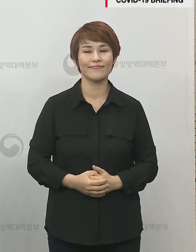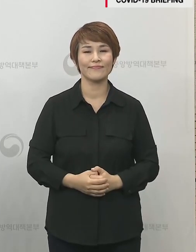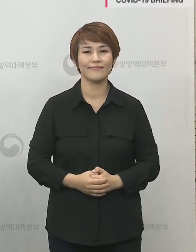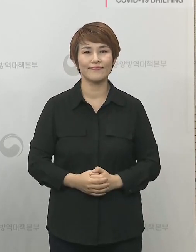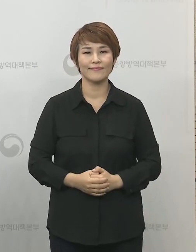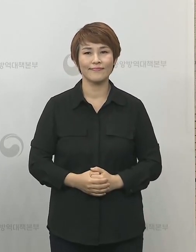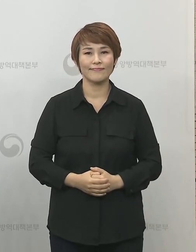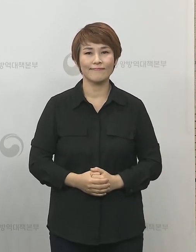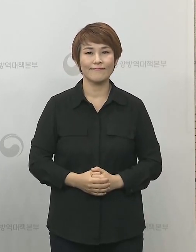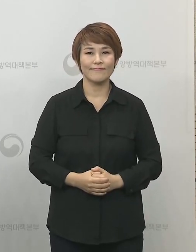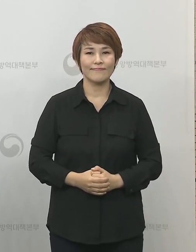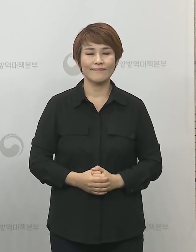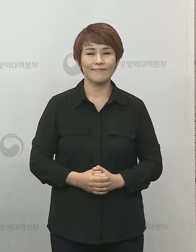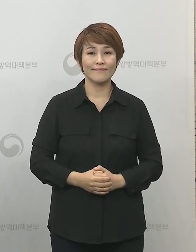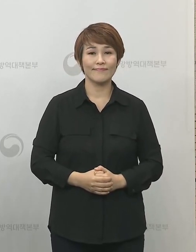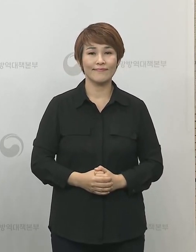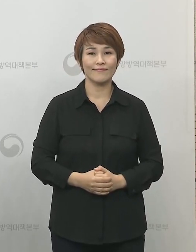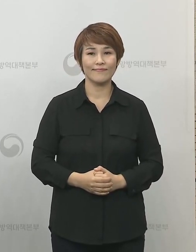very much.